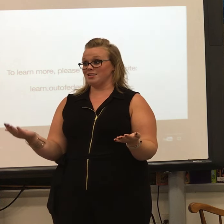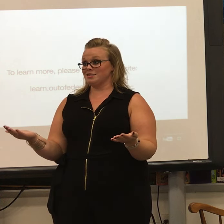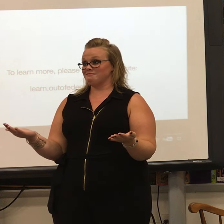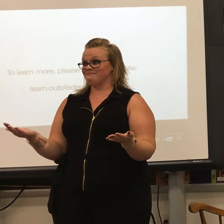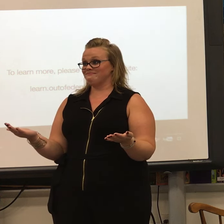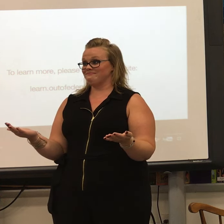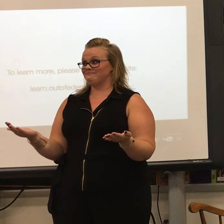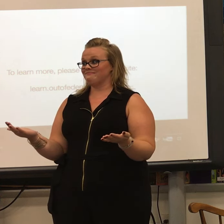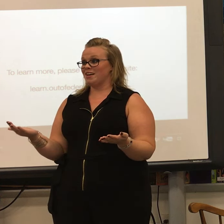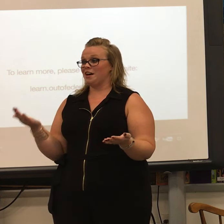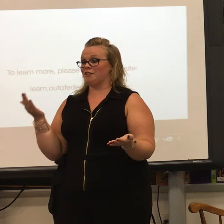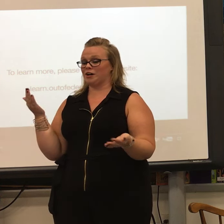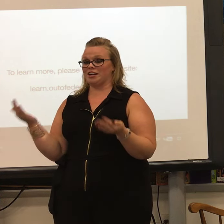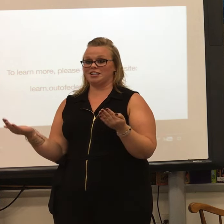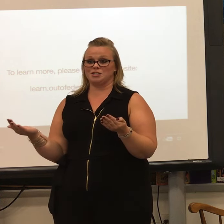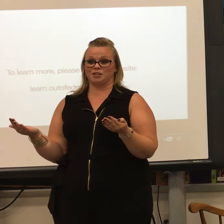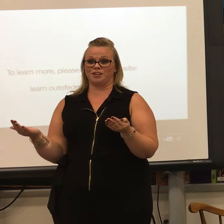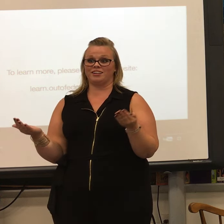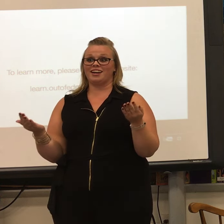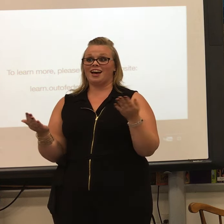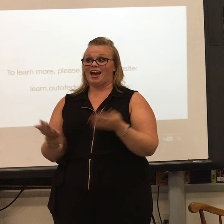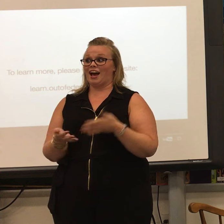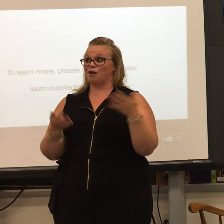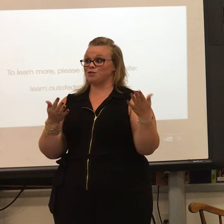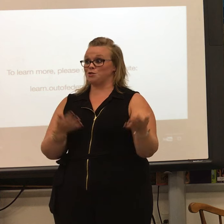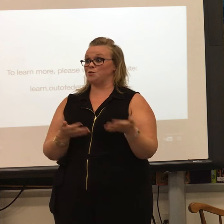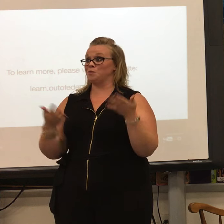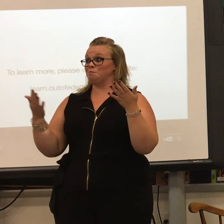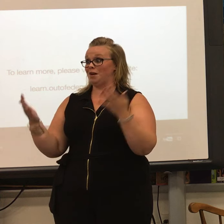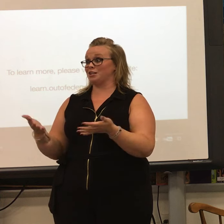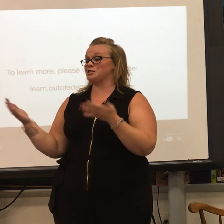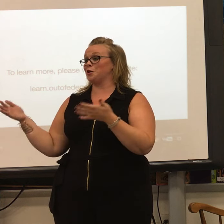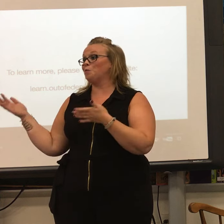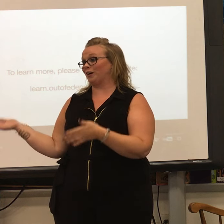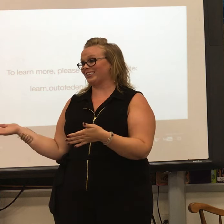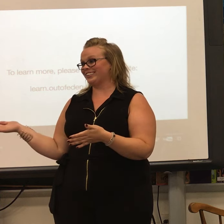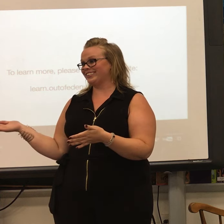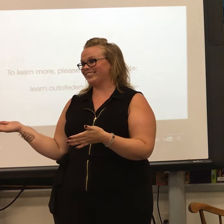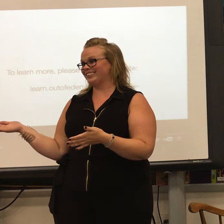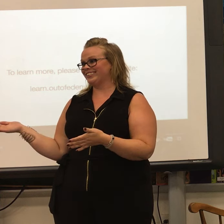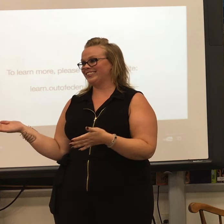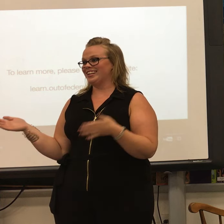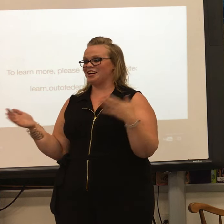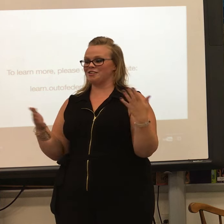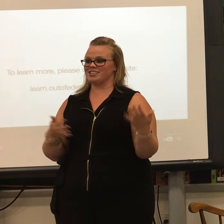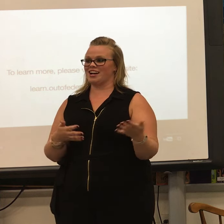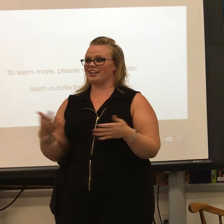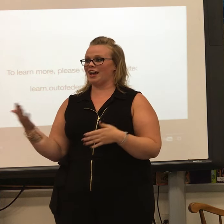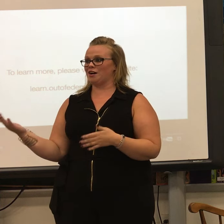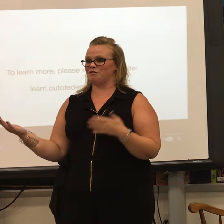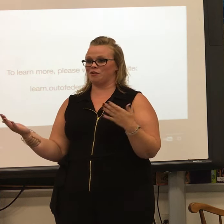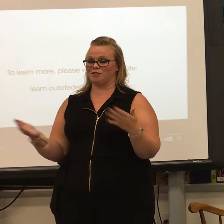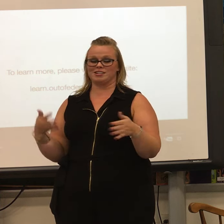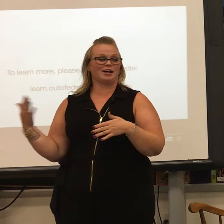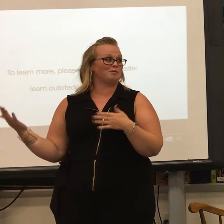days and B days. And they're going to need to learn how to manage their homework. And